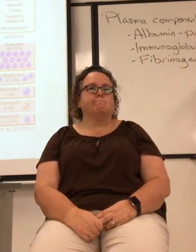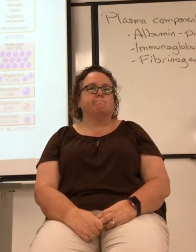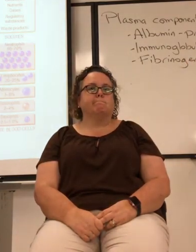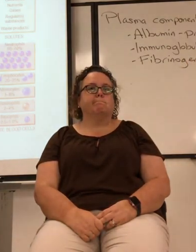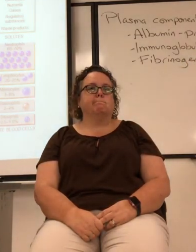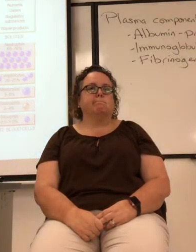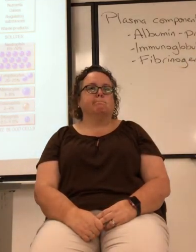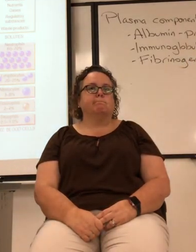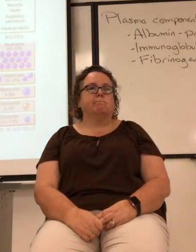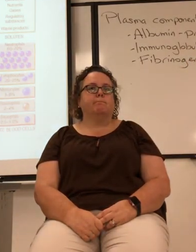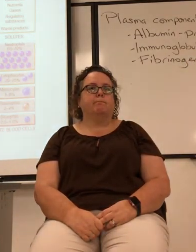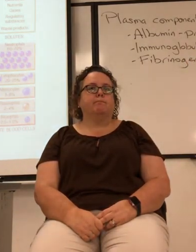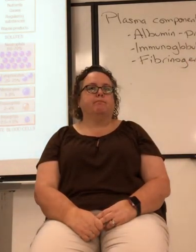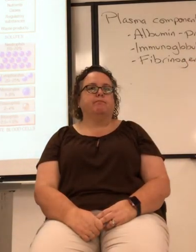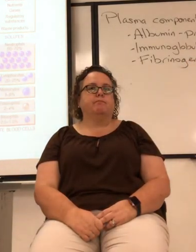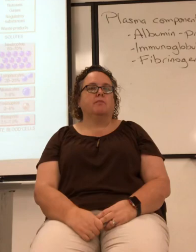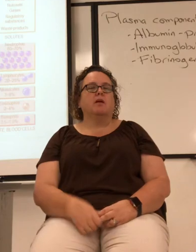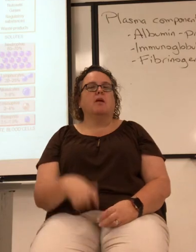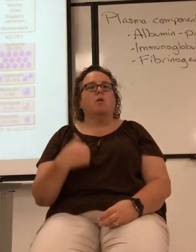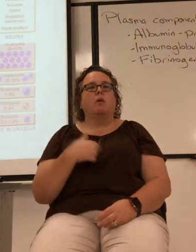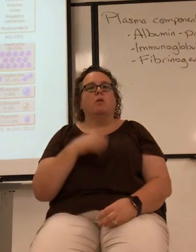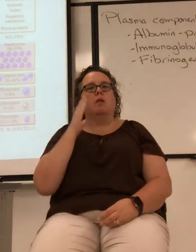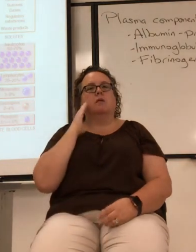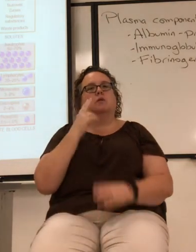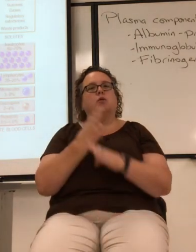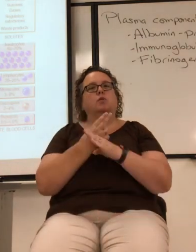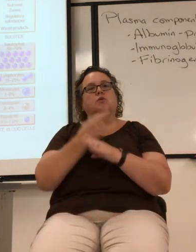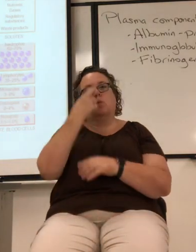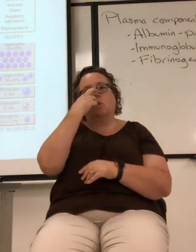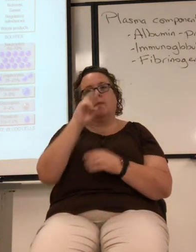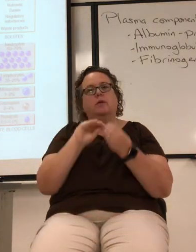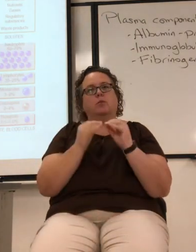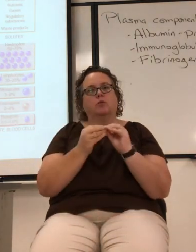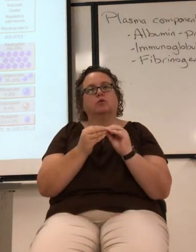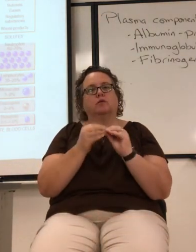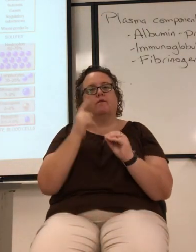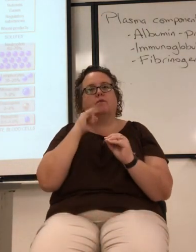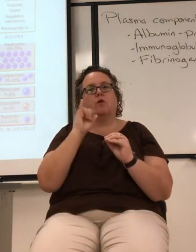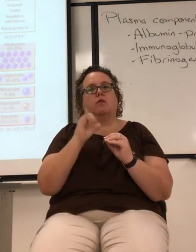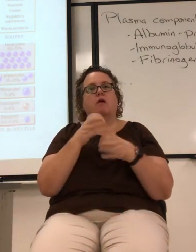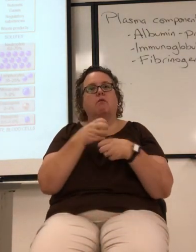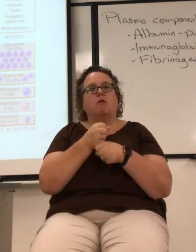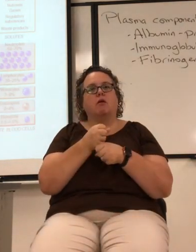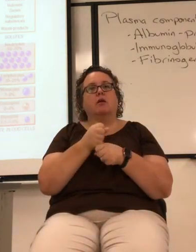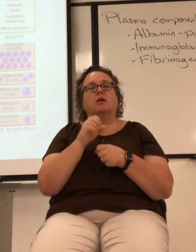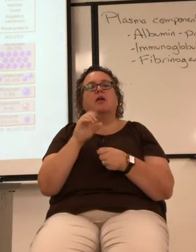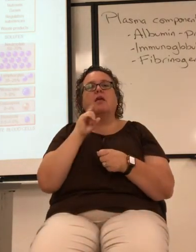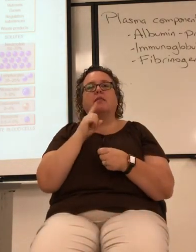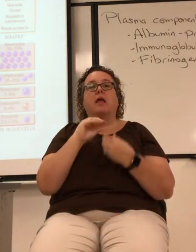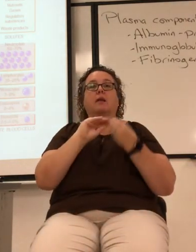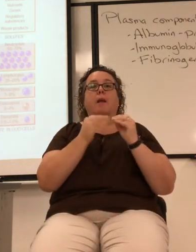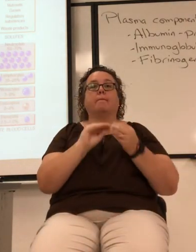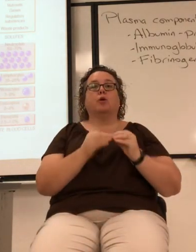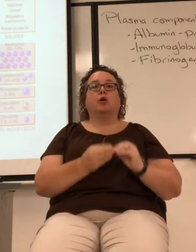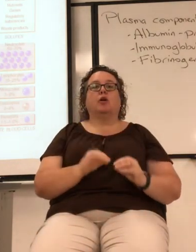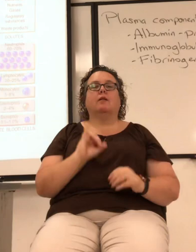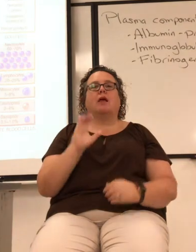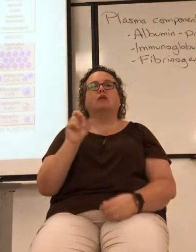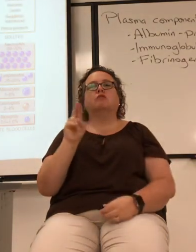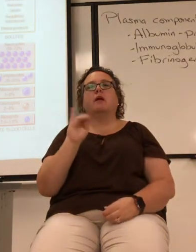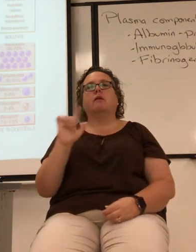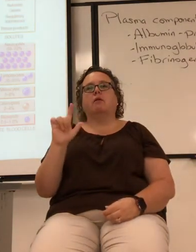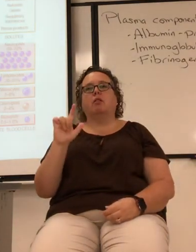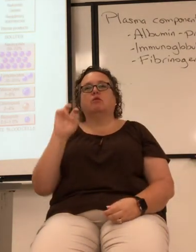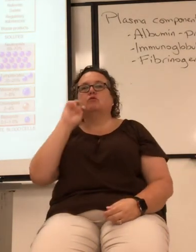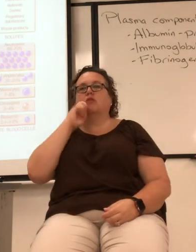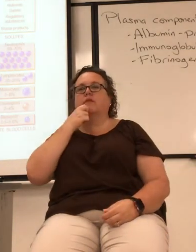Roman numerals to these clotting factors, and they number them like the cranial nerves. So they use like Roman